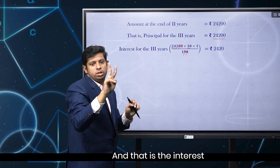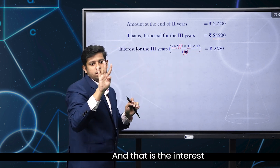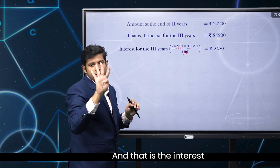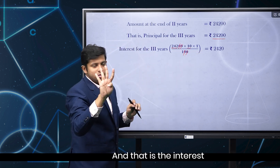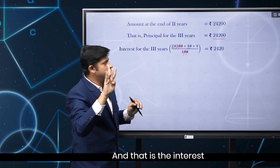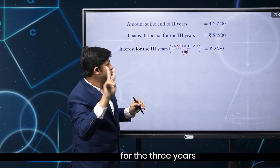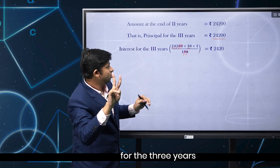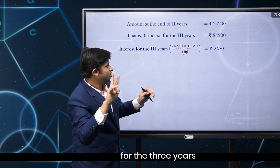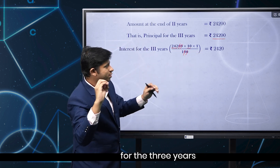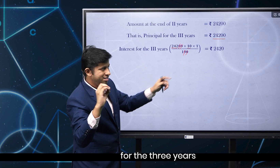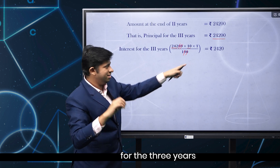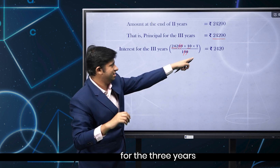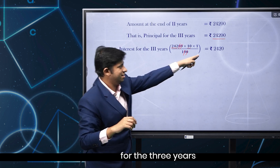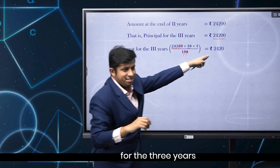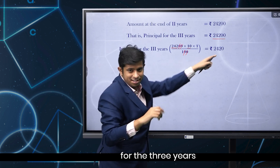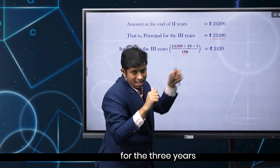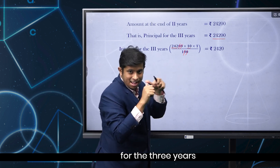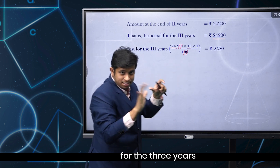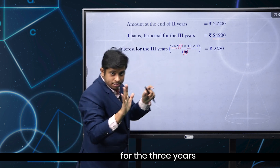that is the interest for the 3 years.